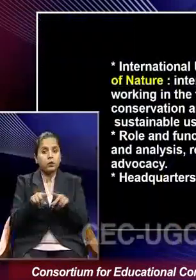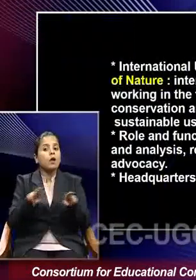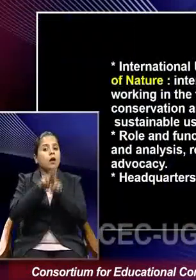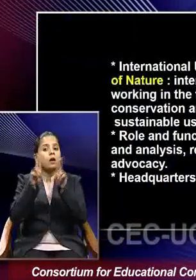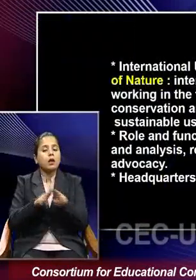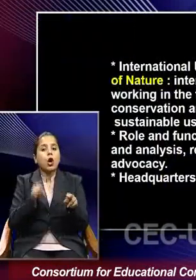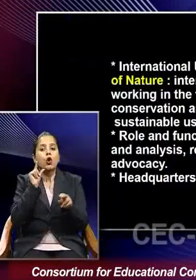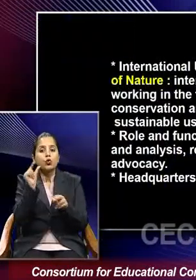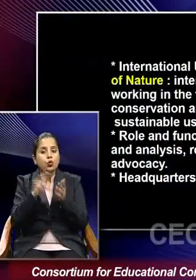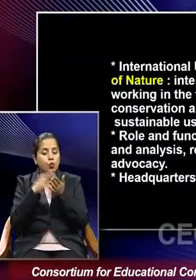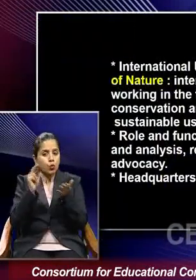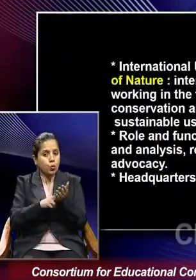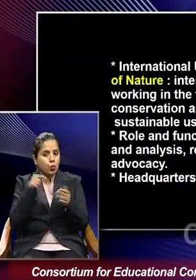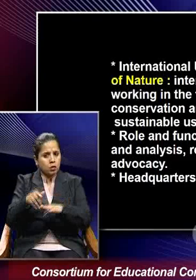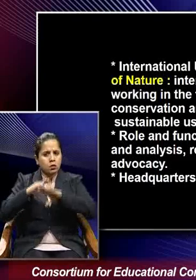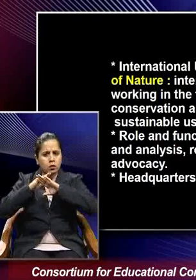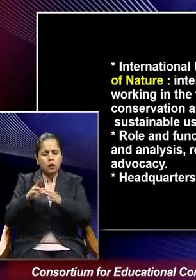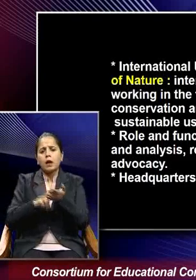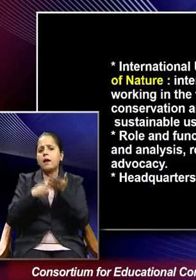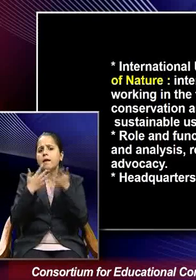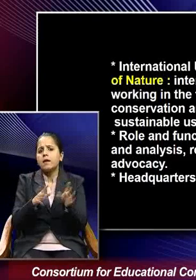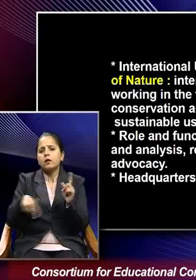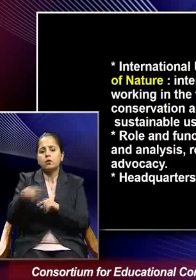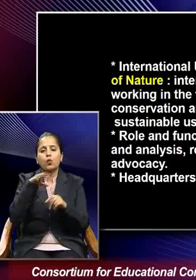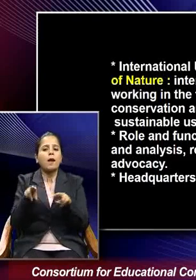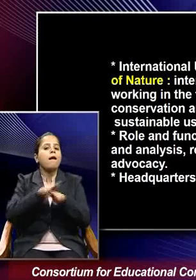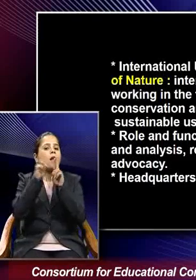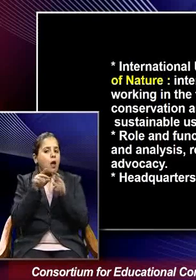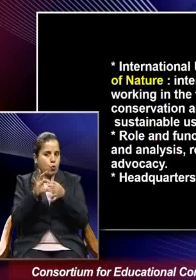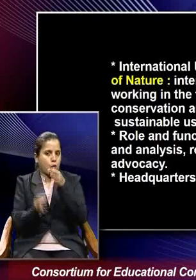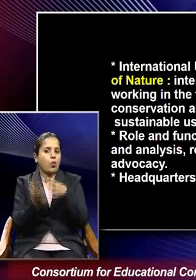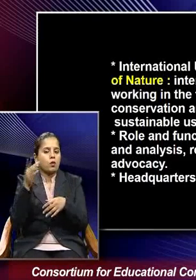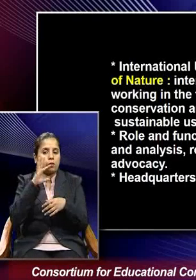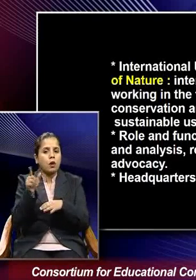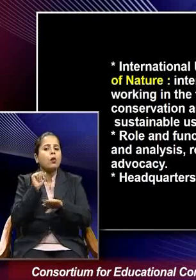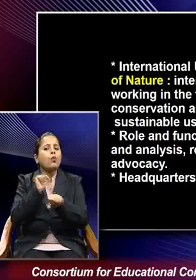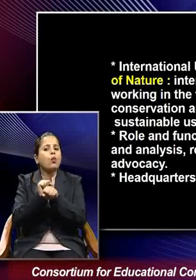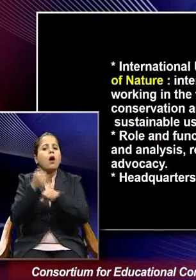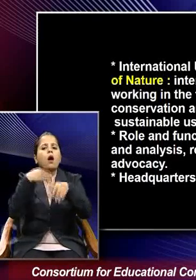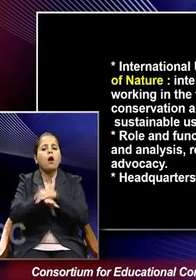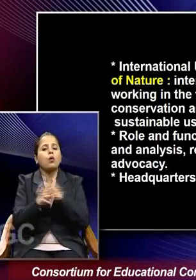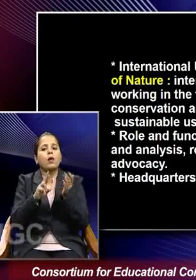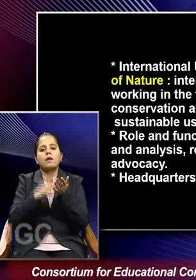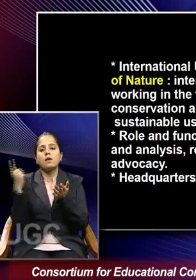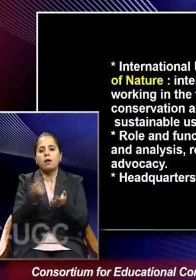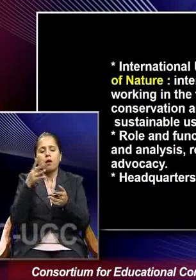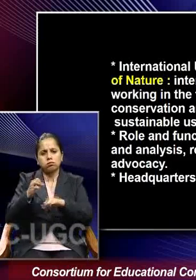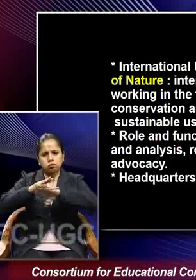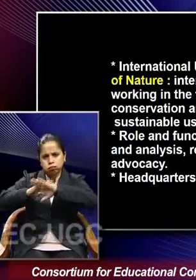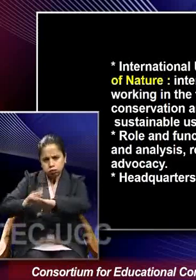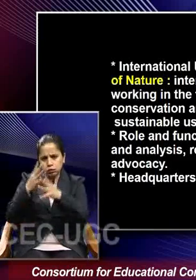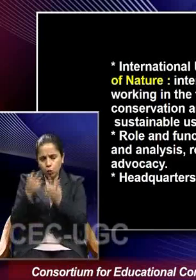Union for Conservation of Nature, it is an international organization working in the field of nature conservation